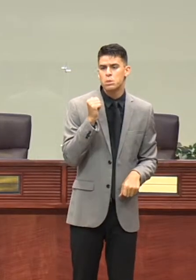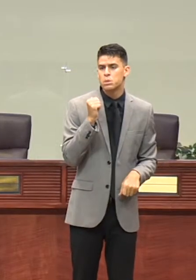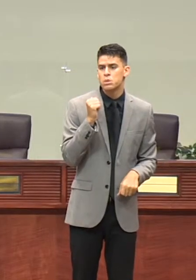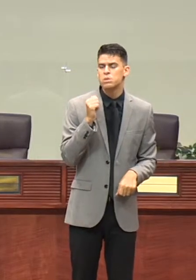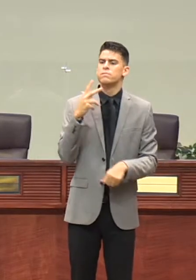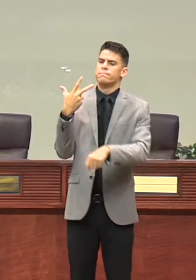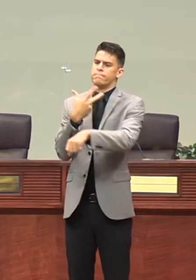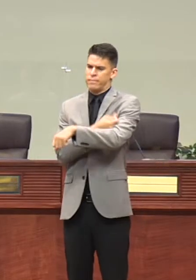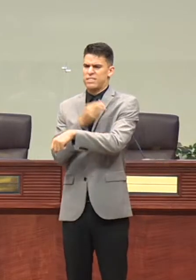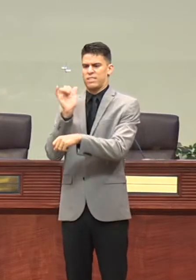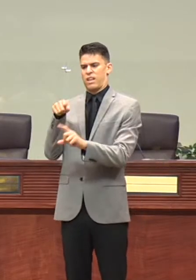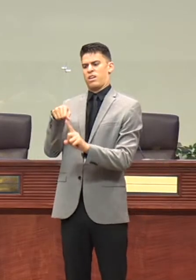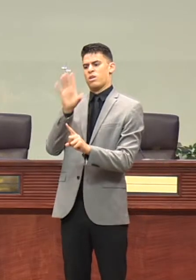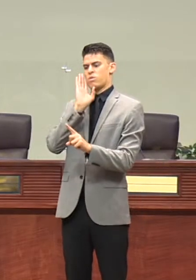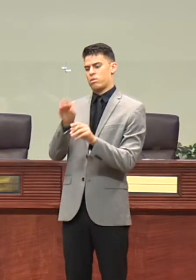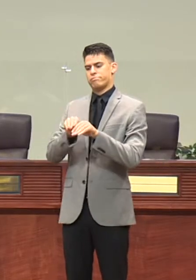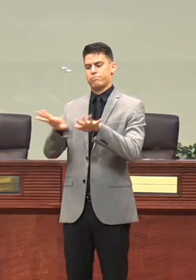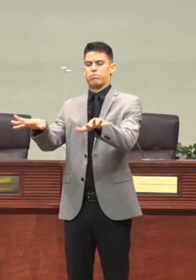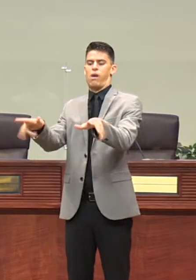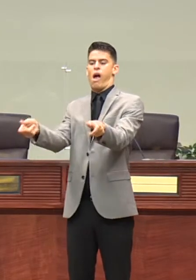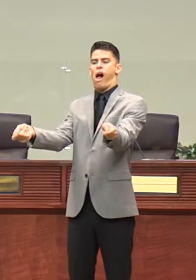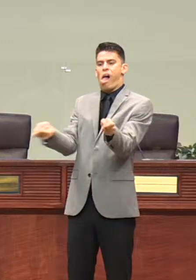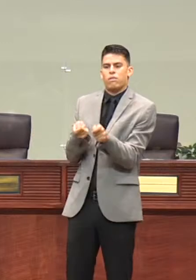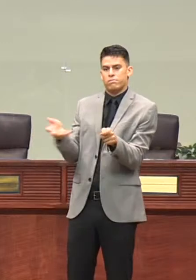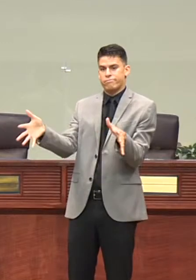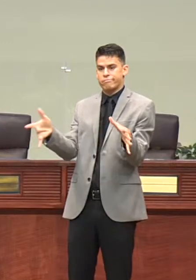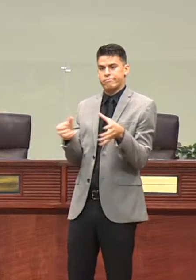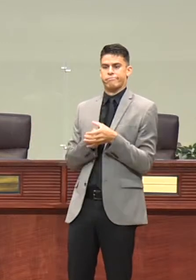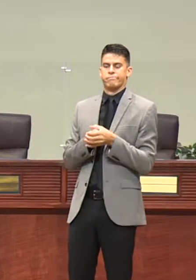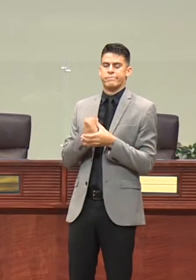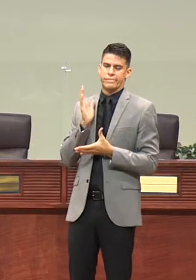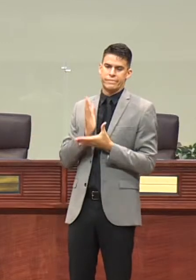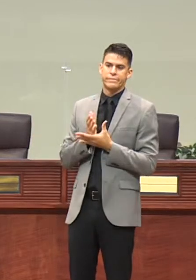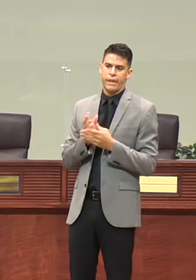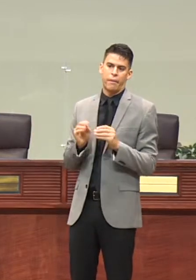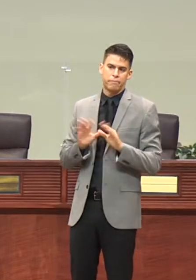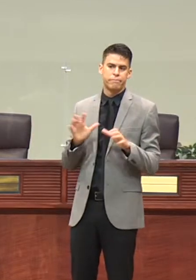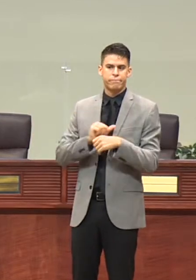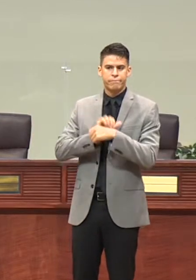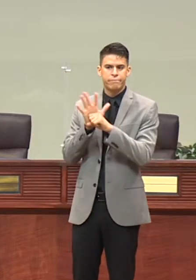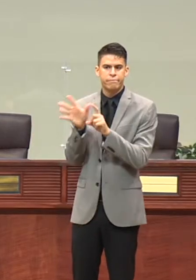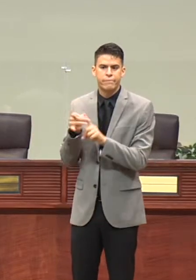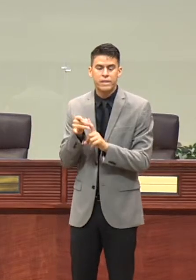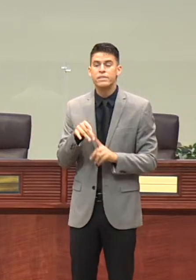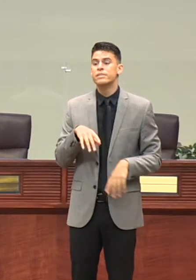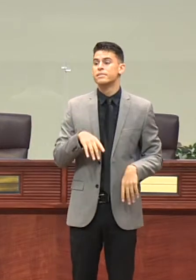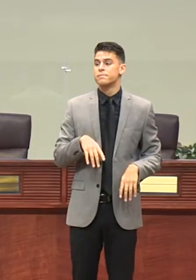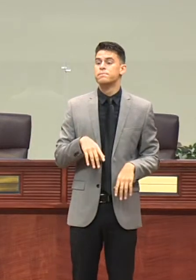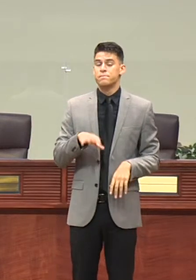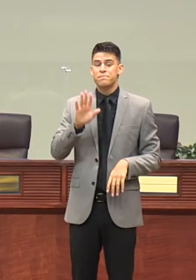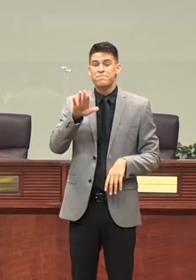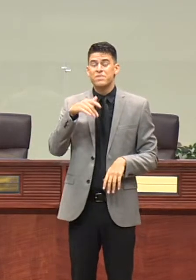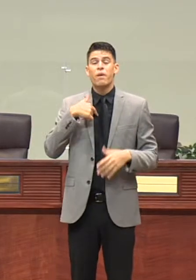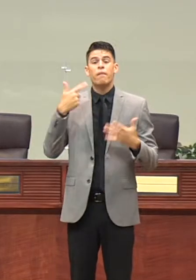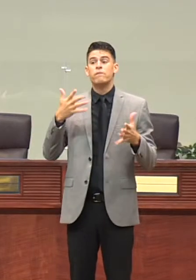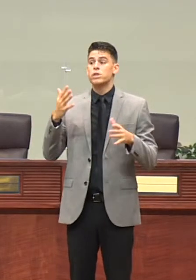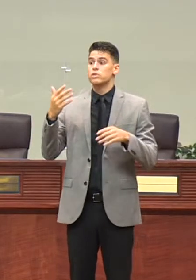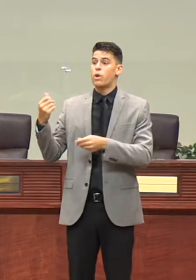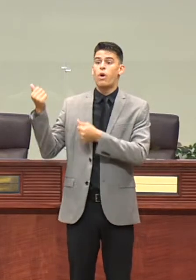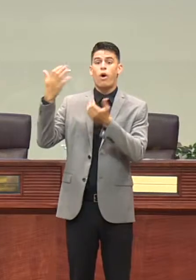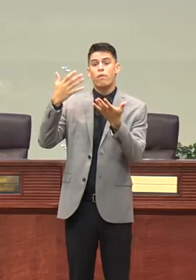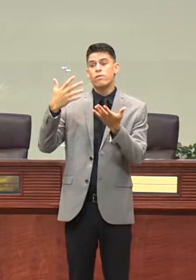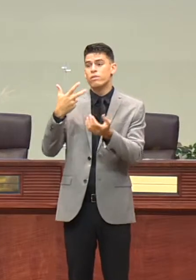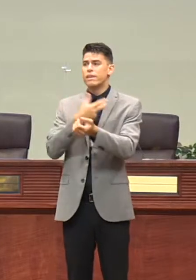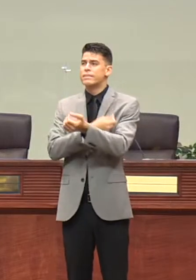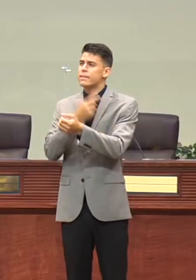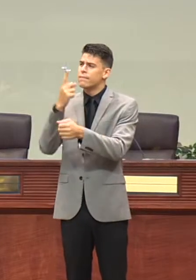get vaccinated. Because I don't know these that are going to offer it right now. It was offered at the national level. I haven't read